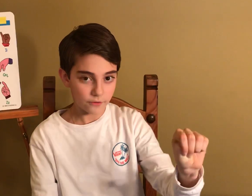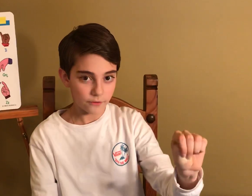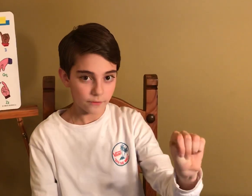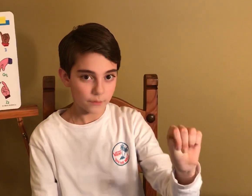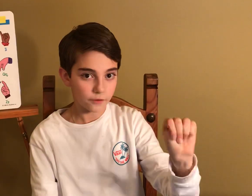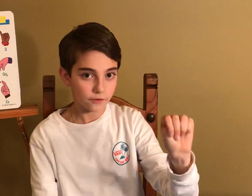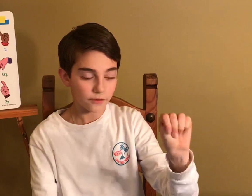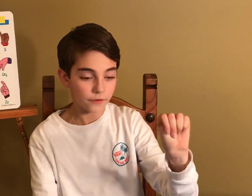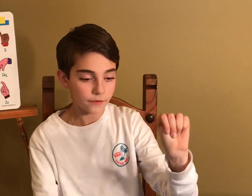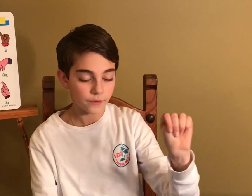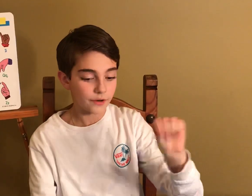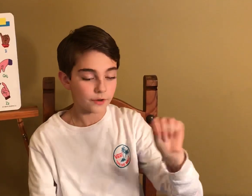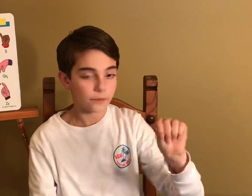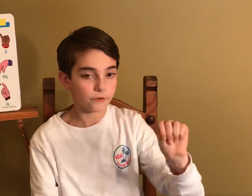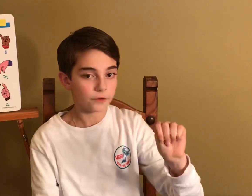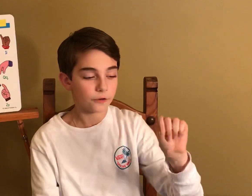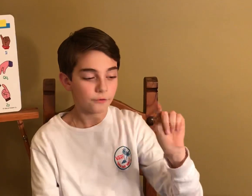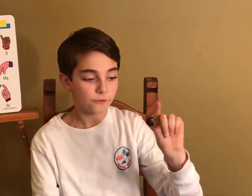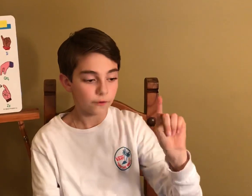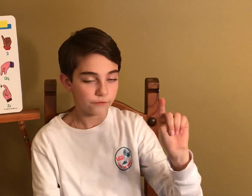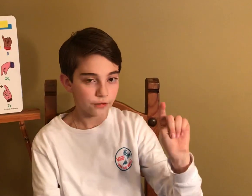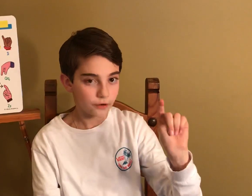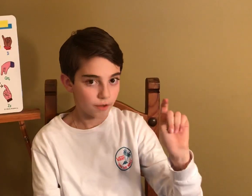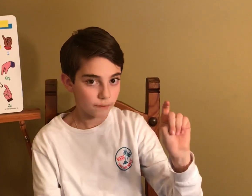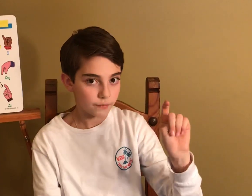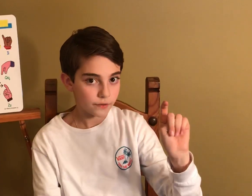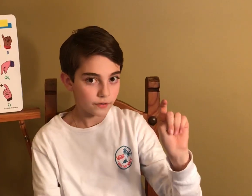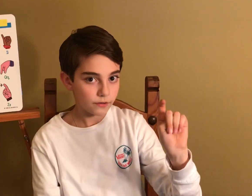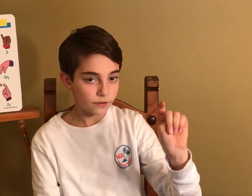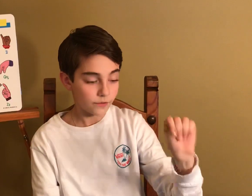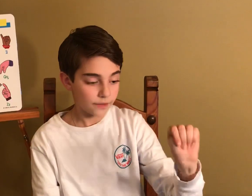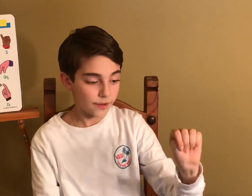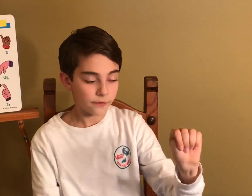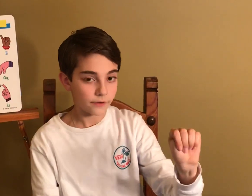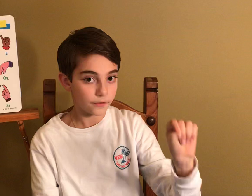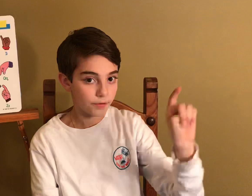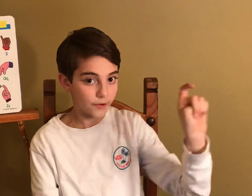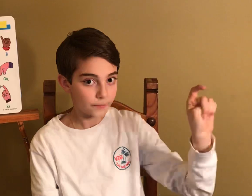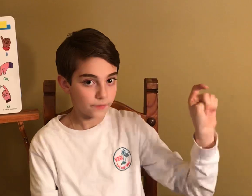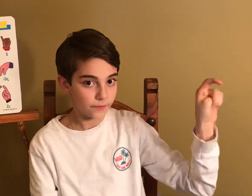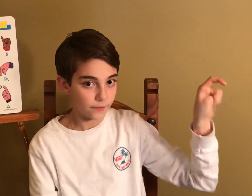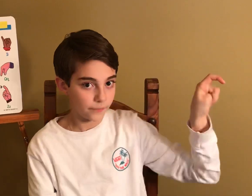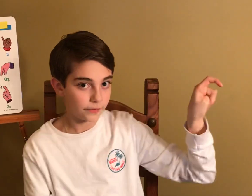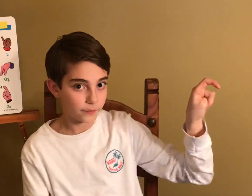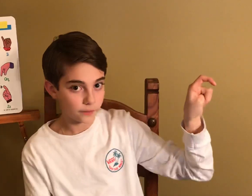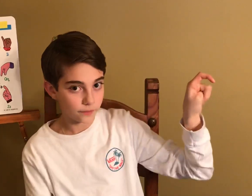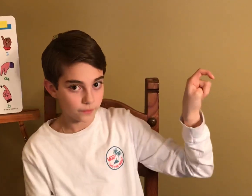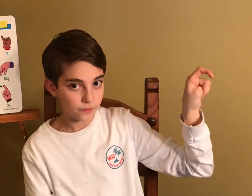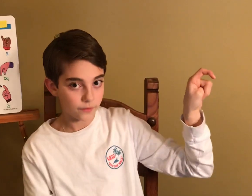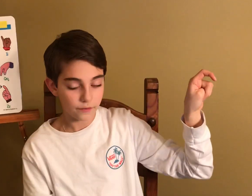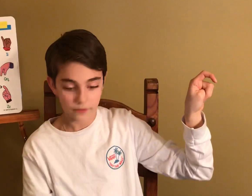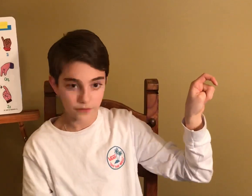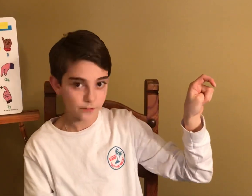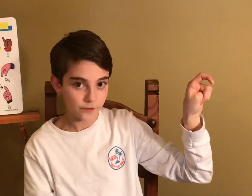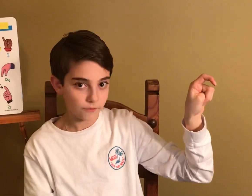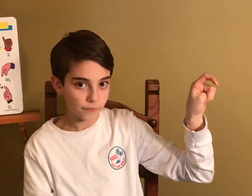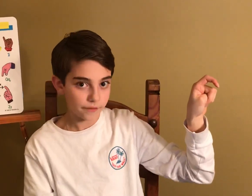your not your middle finger, your forefinger up or down, it's up. So this is what it looks like because it's from the